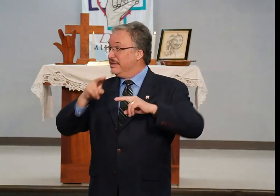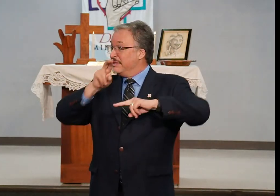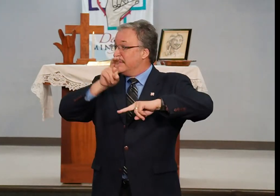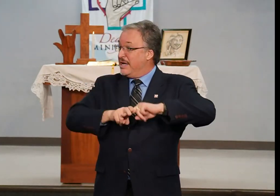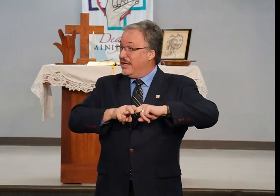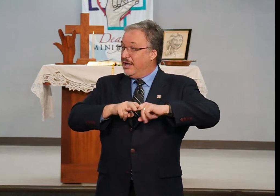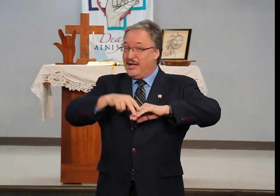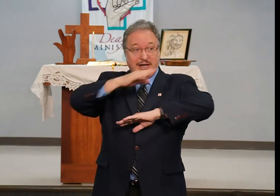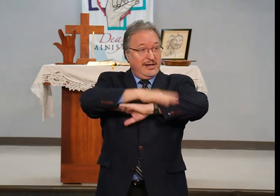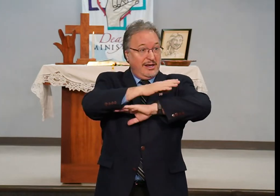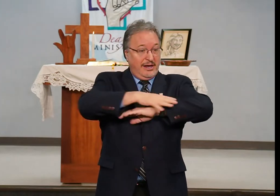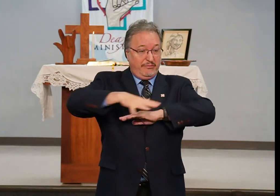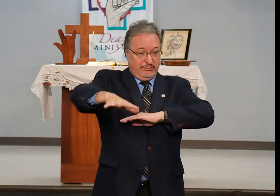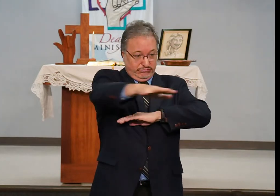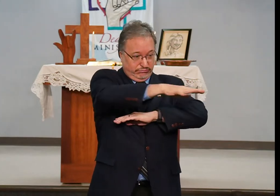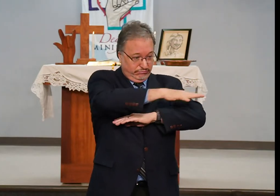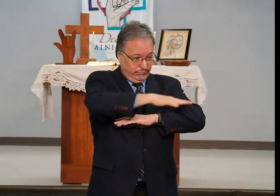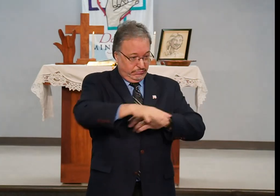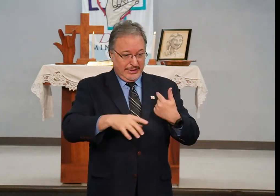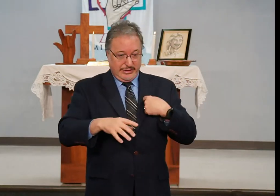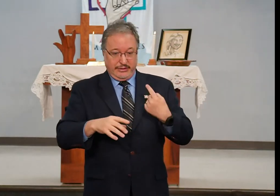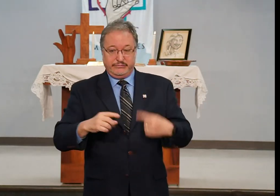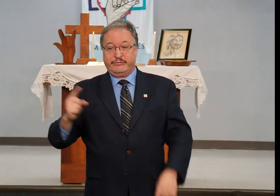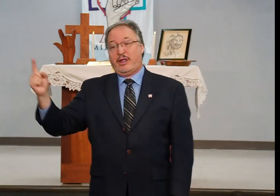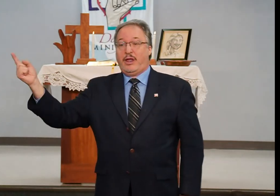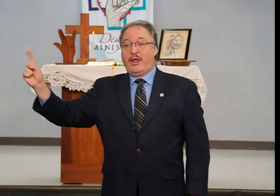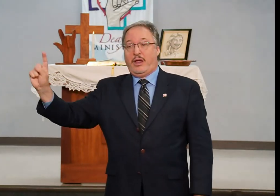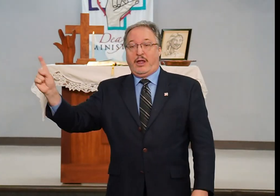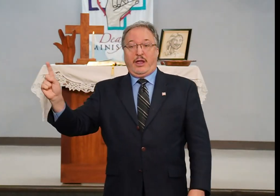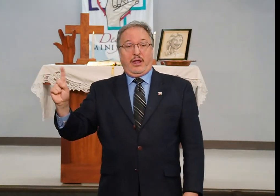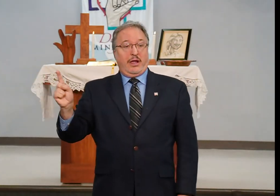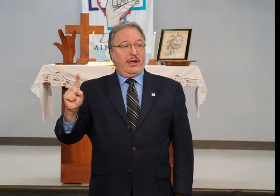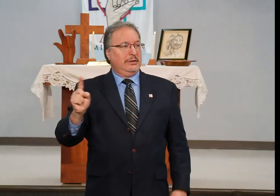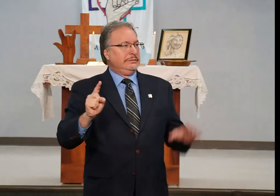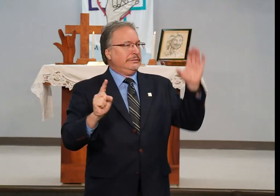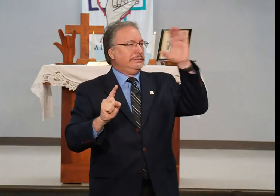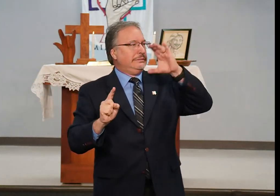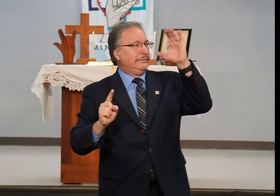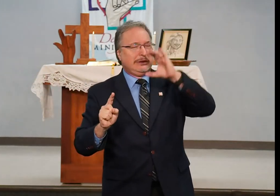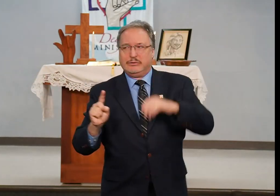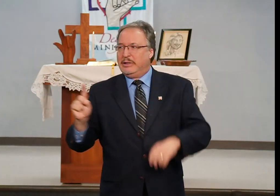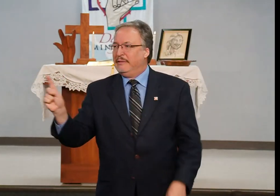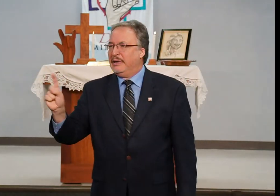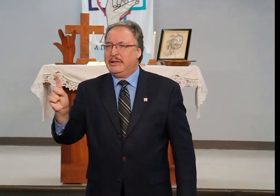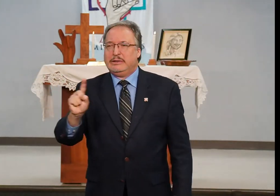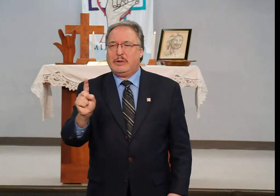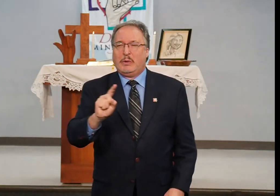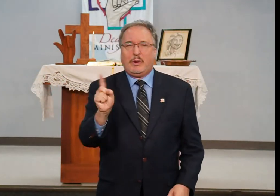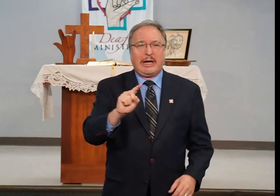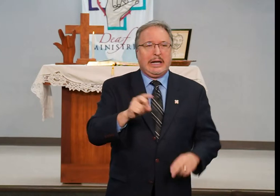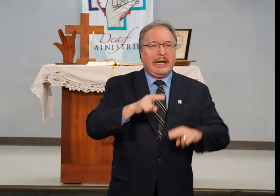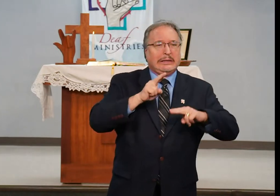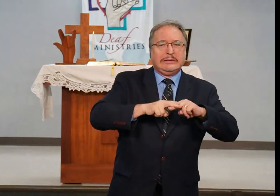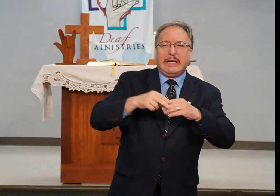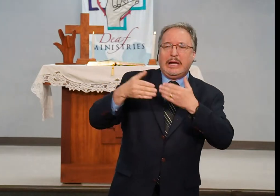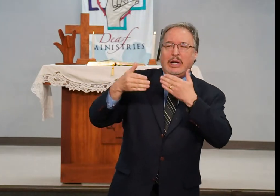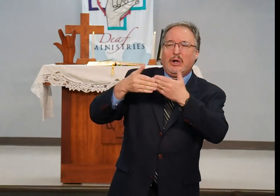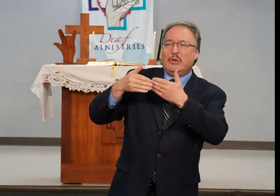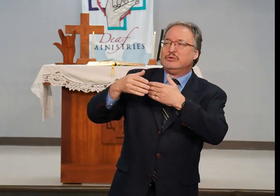several agreeing here. And so I'd be seated at a table looking for somewhere to